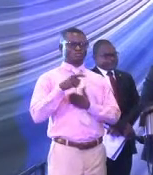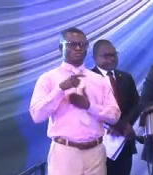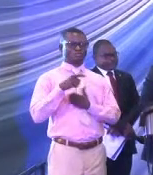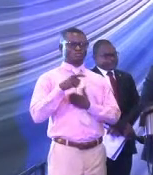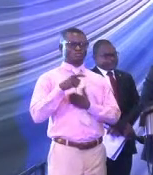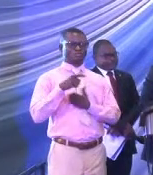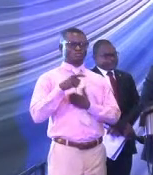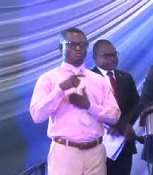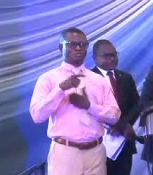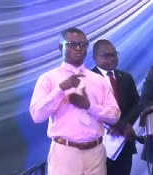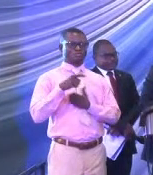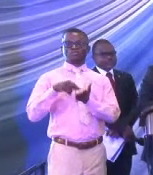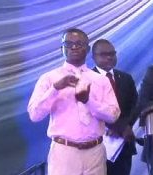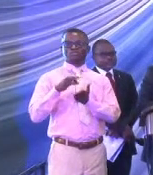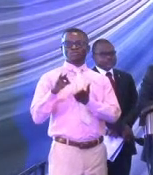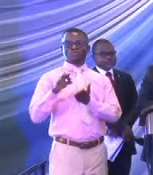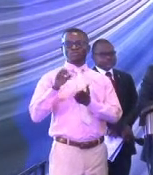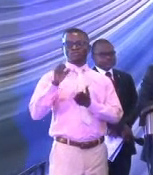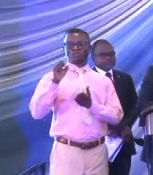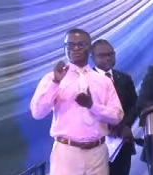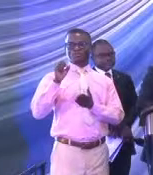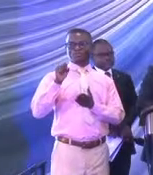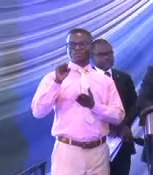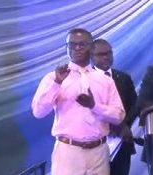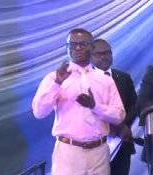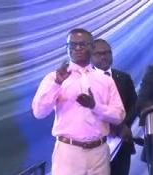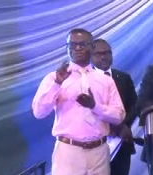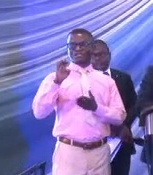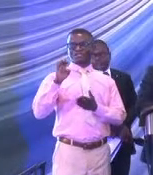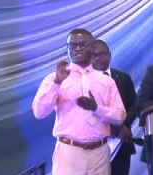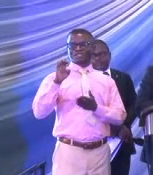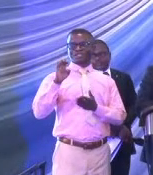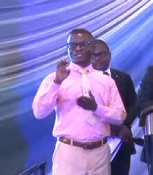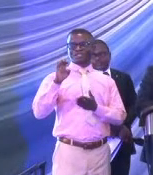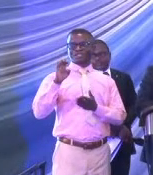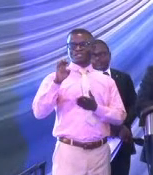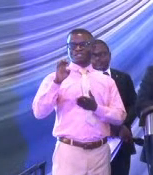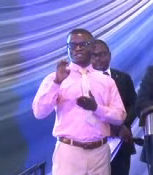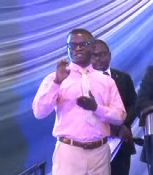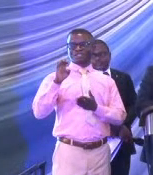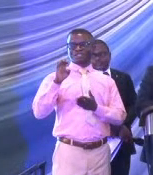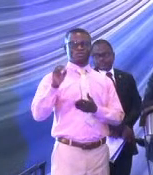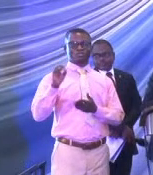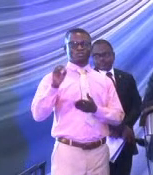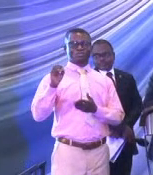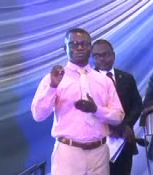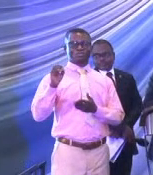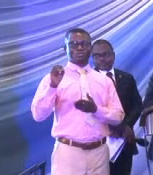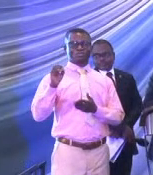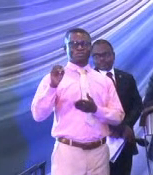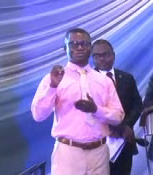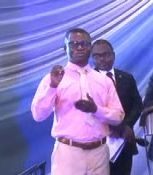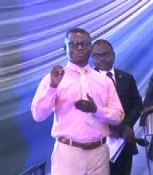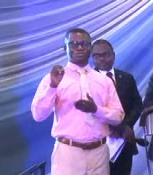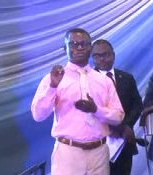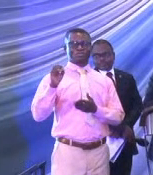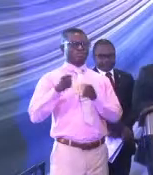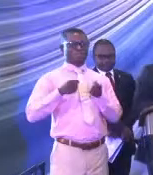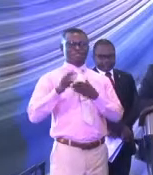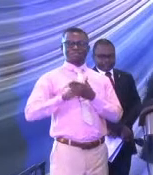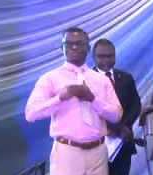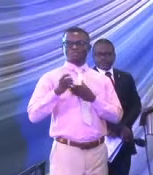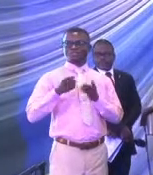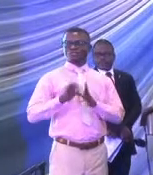The representative of Saimeko 4 should please come forward, and also the managing director of